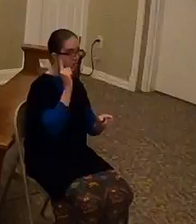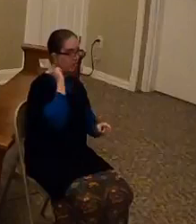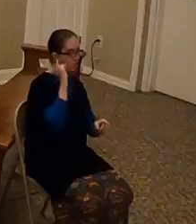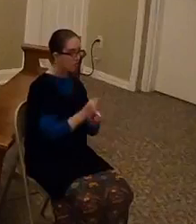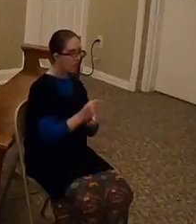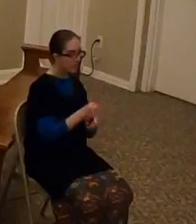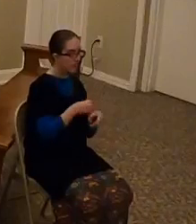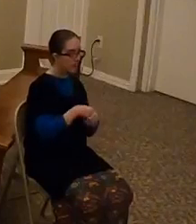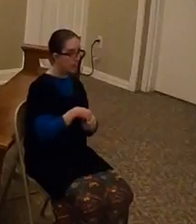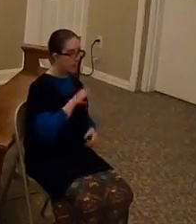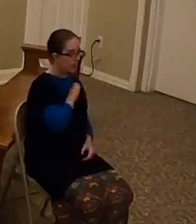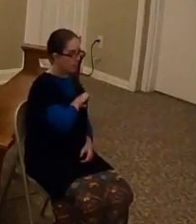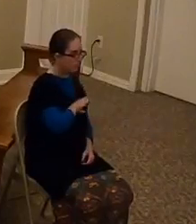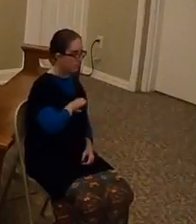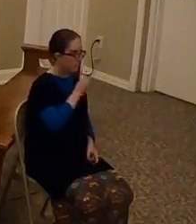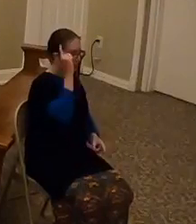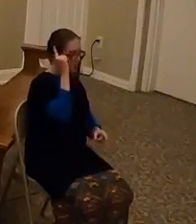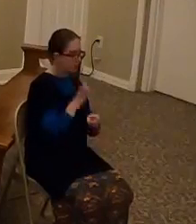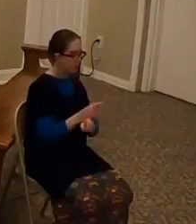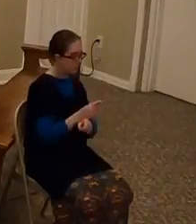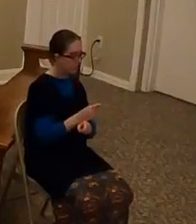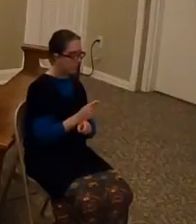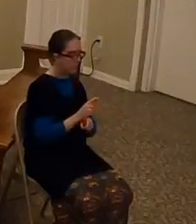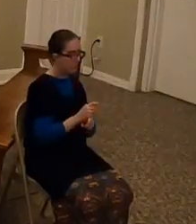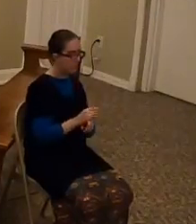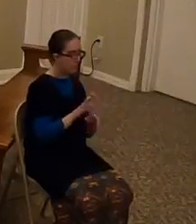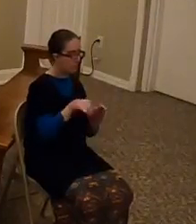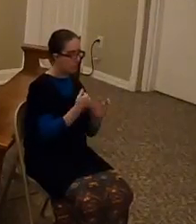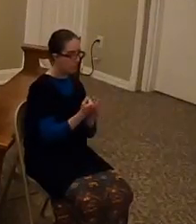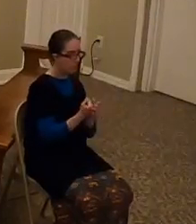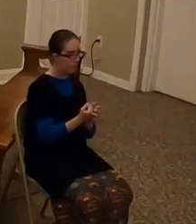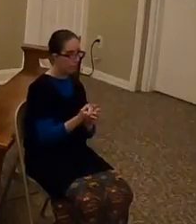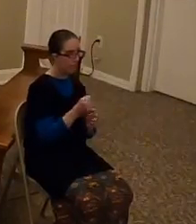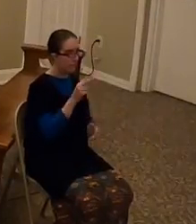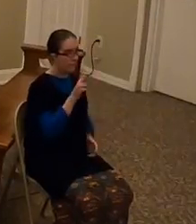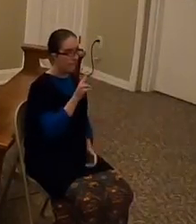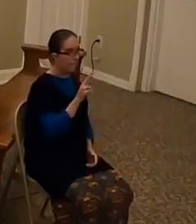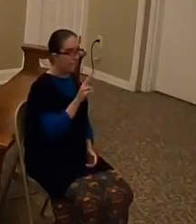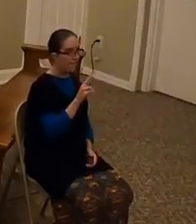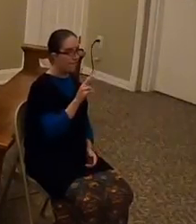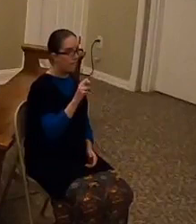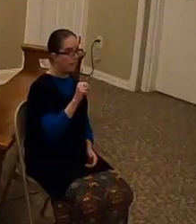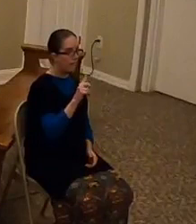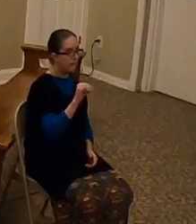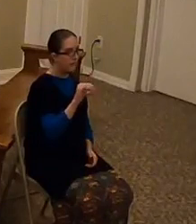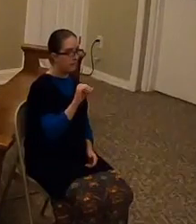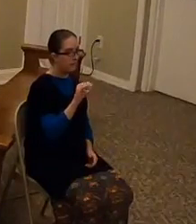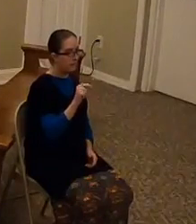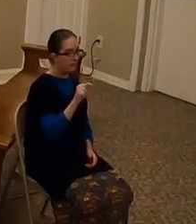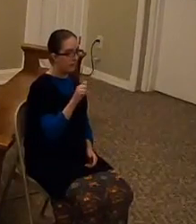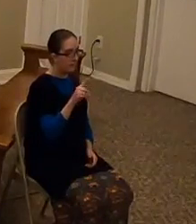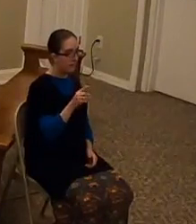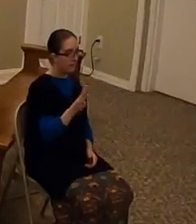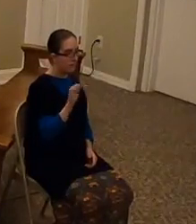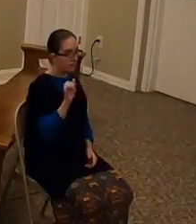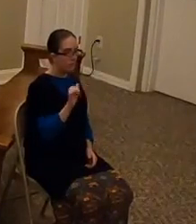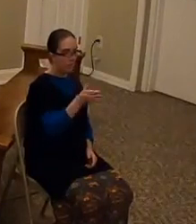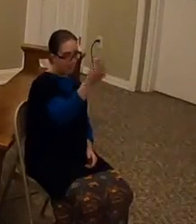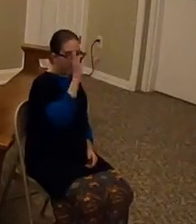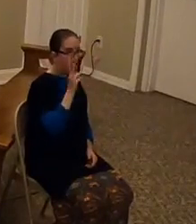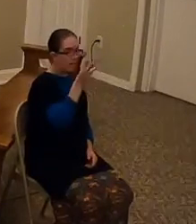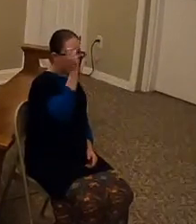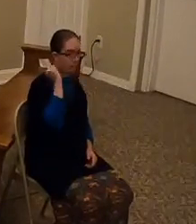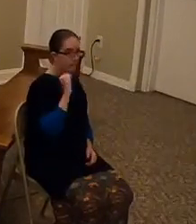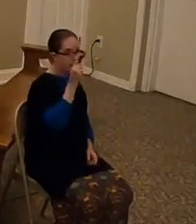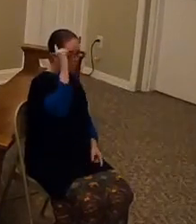and character, and righteous as justified and vindicated by God. He was a righteous